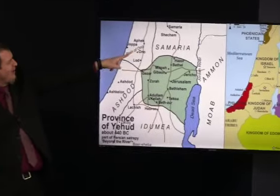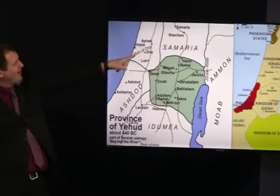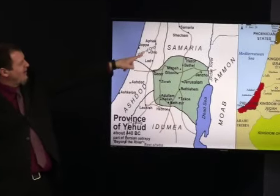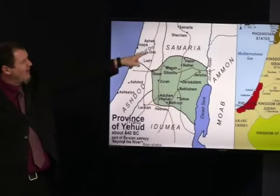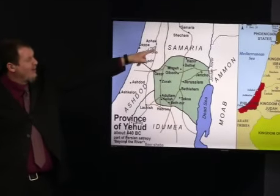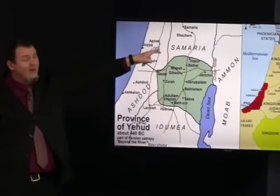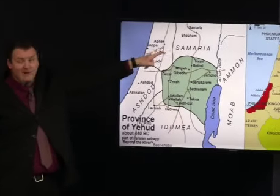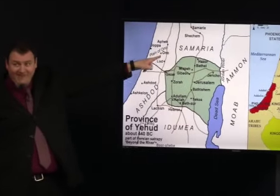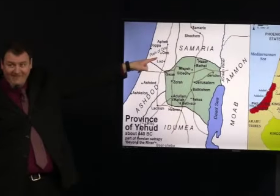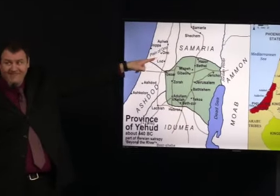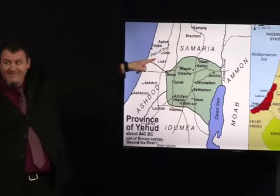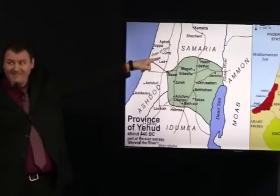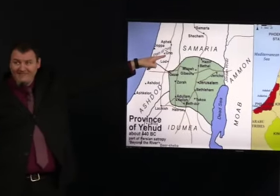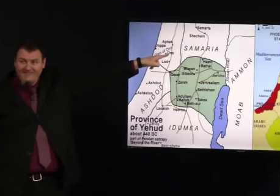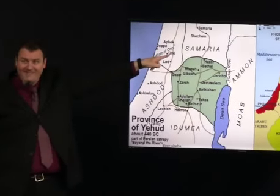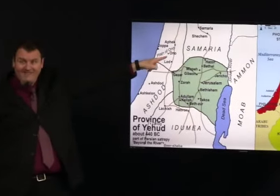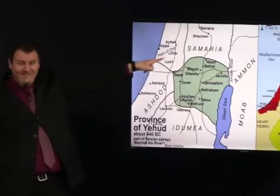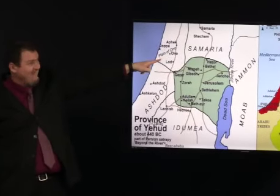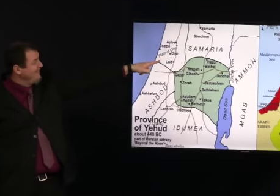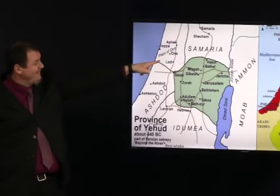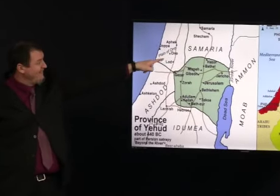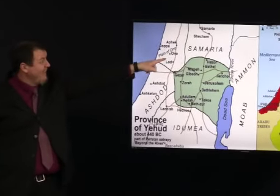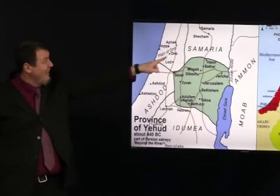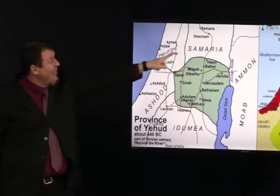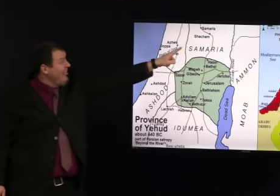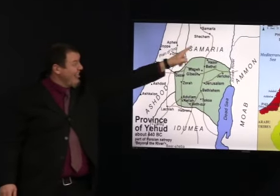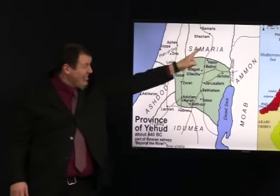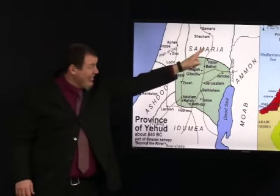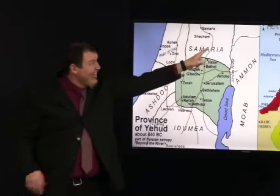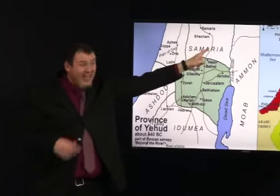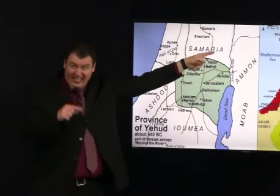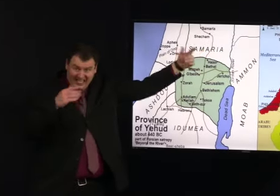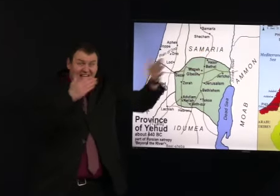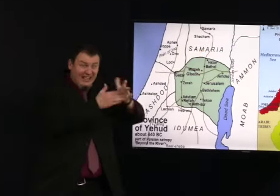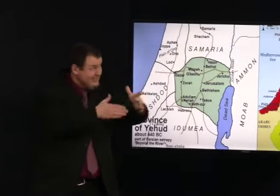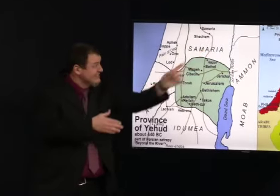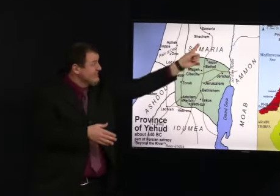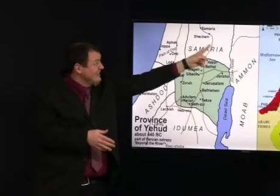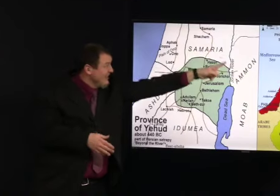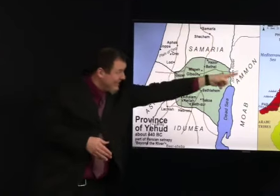Right here.